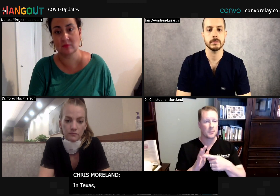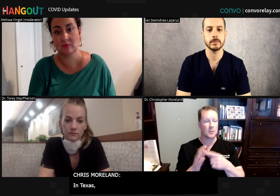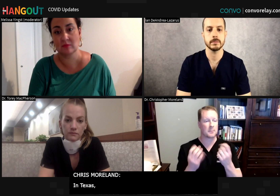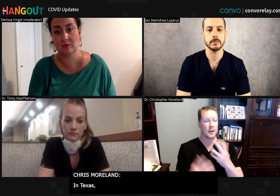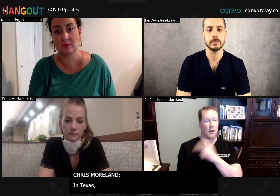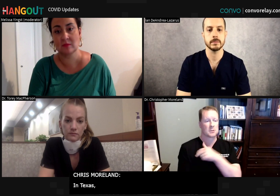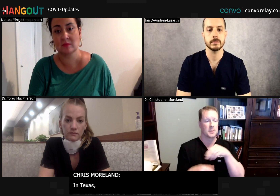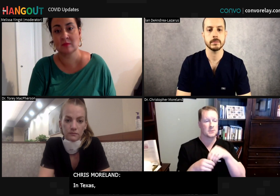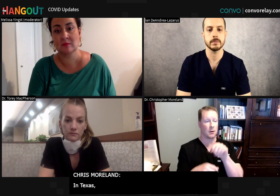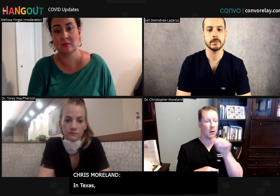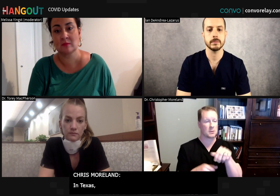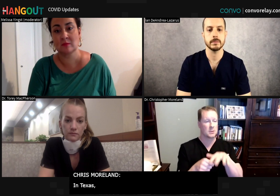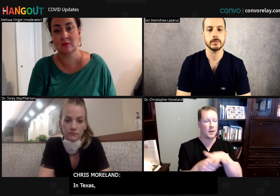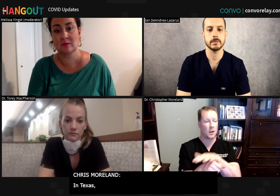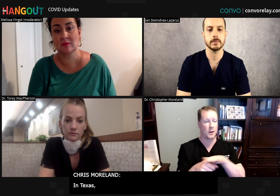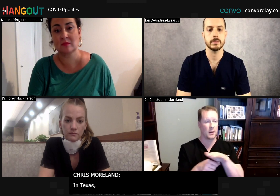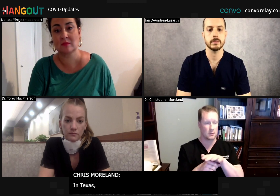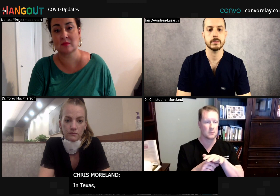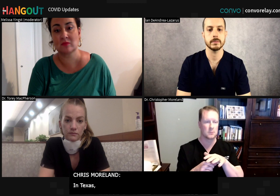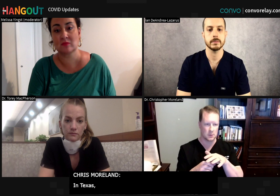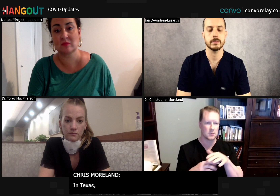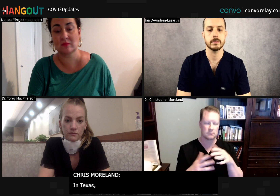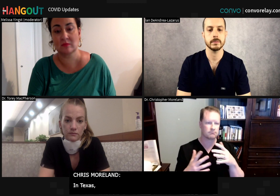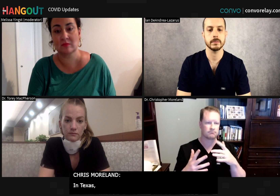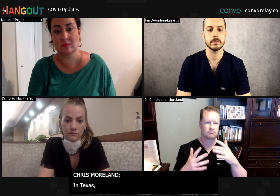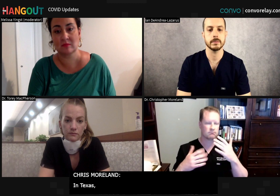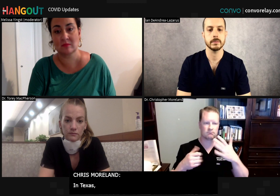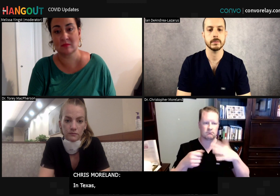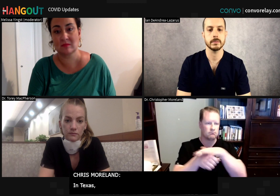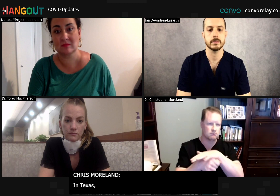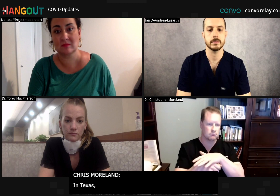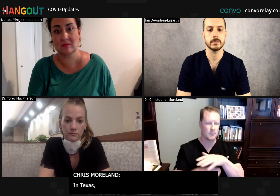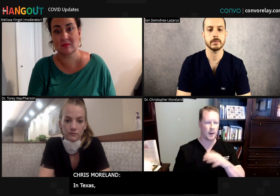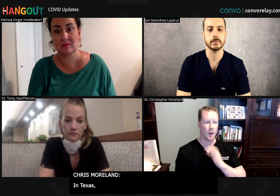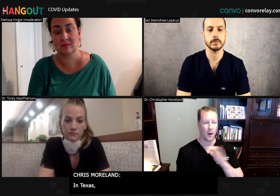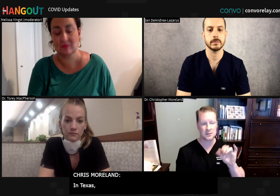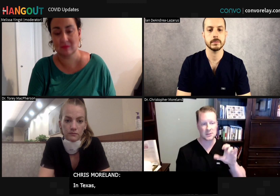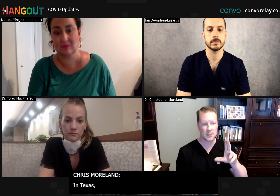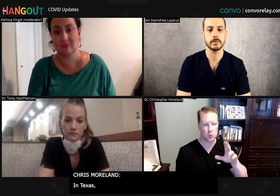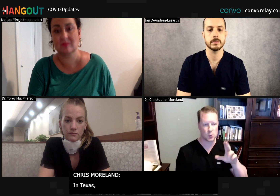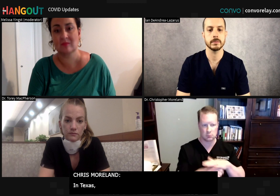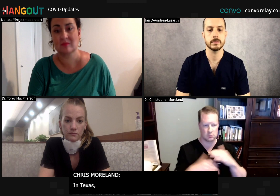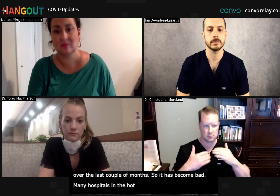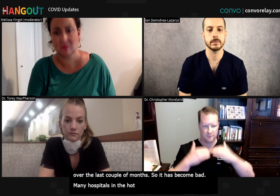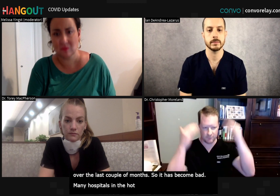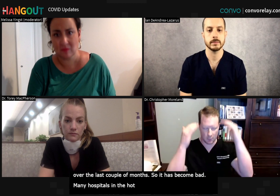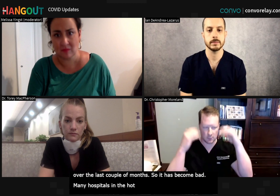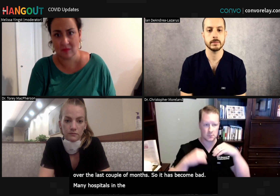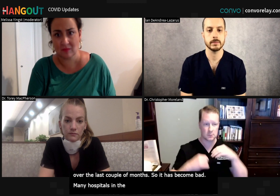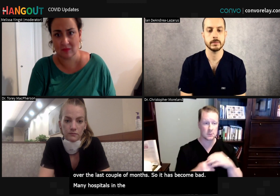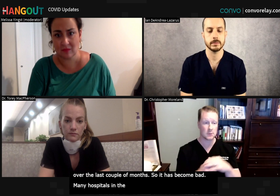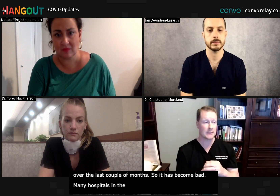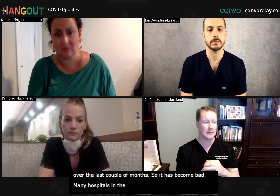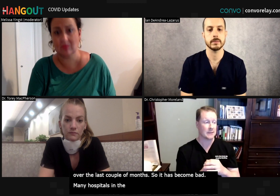bad. For example, many hospitals in the Austin area are full. Our ICUs are